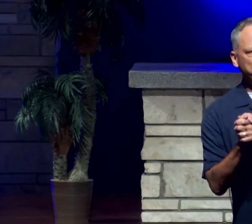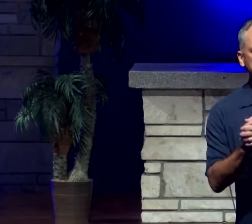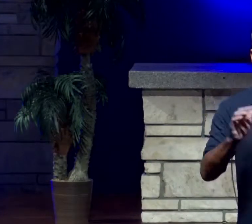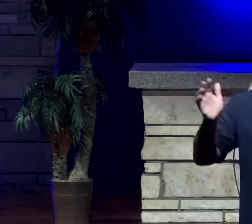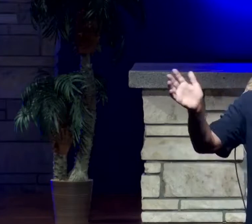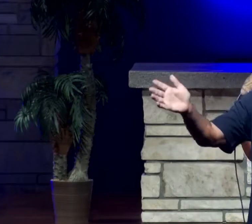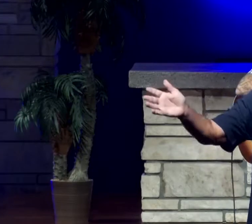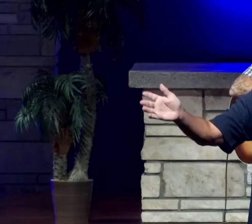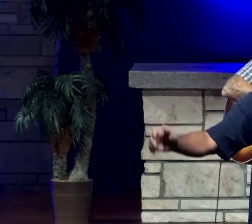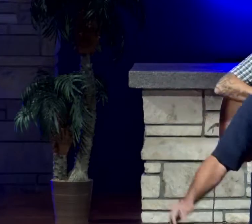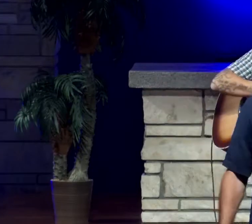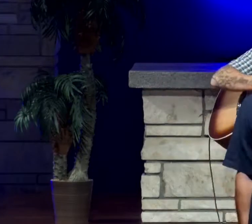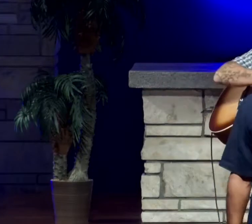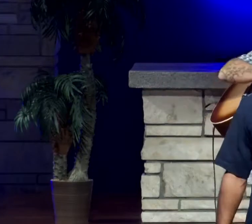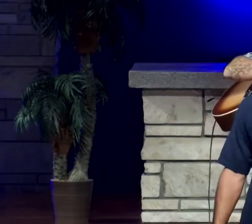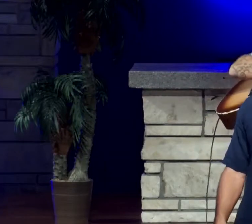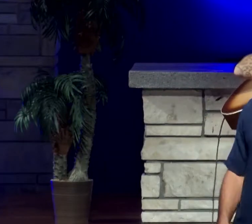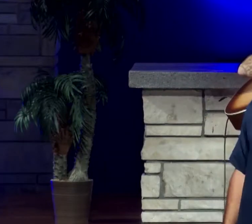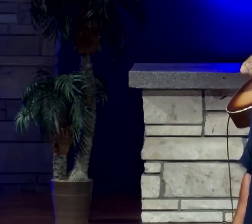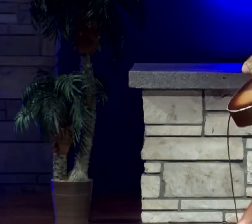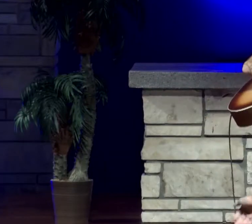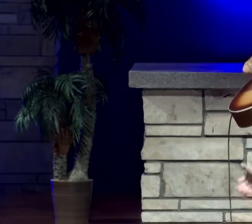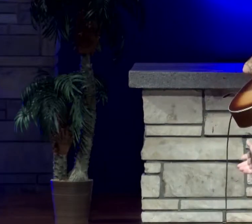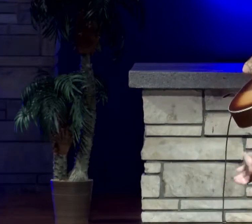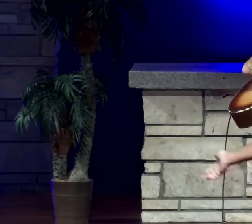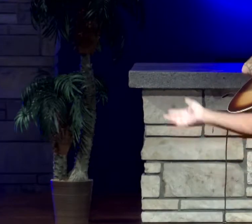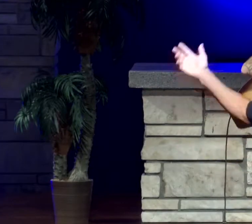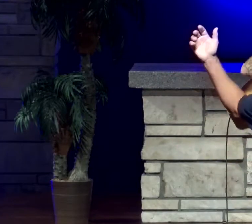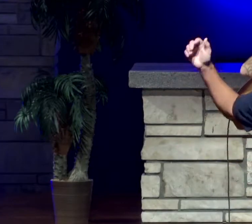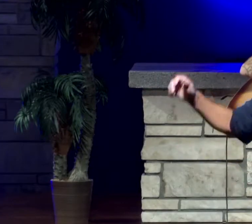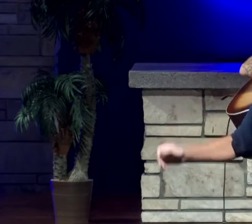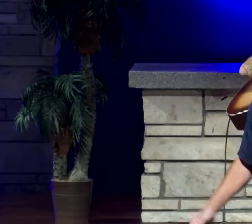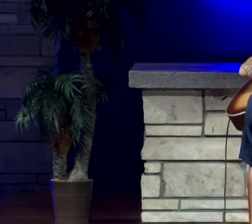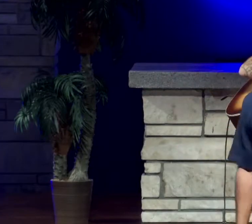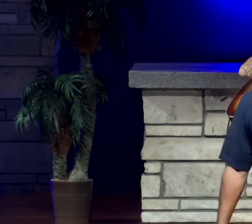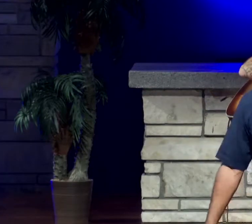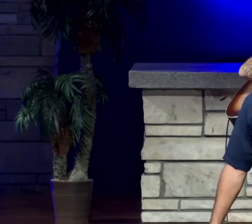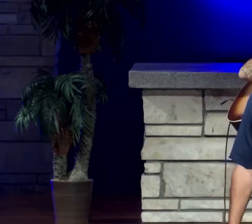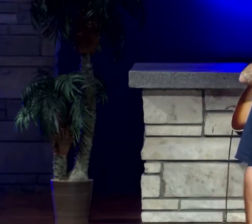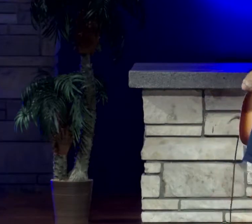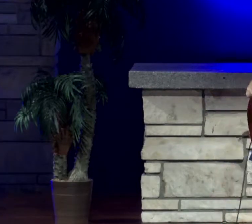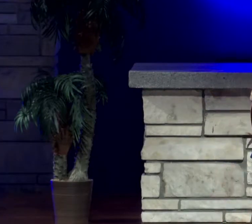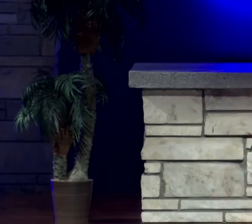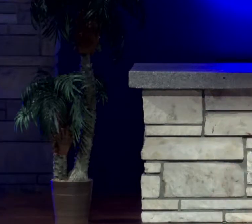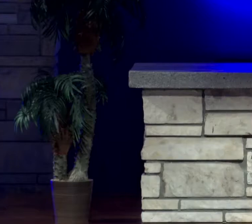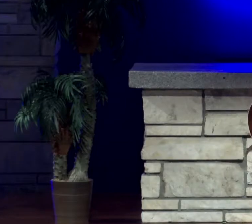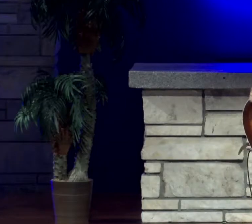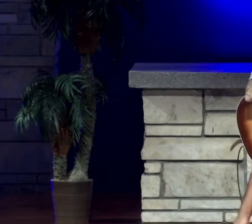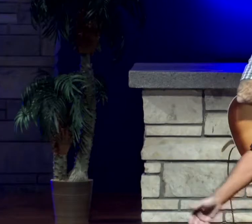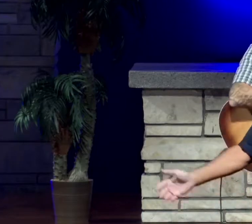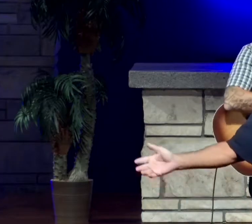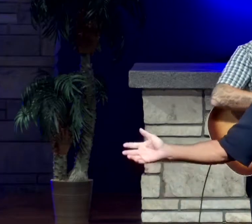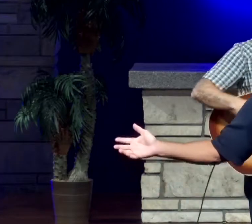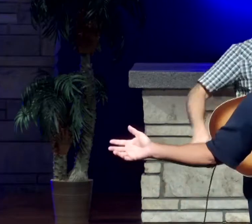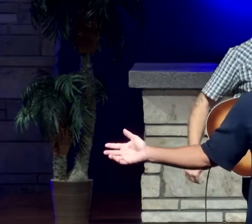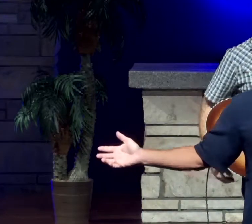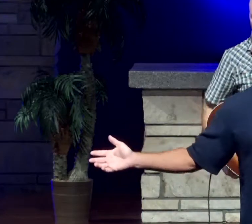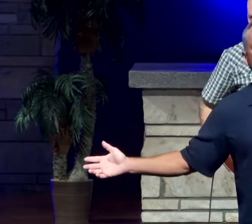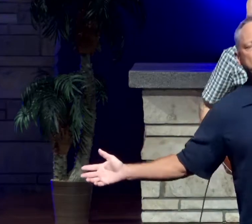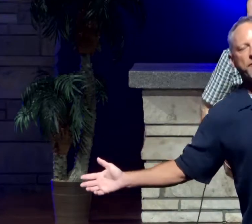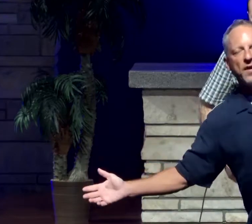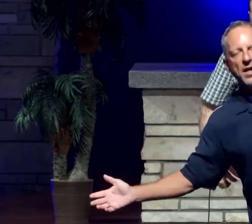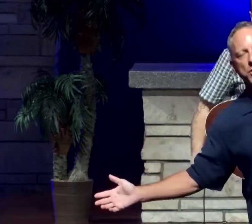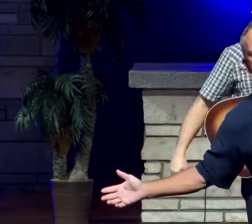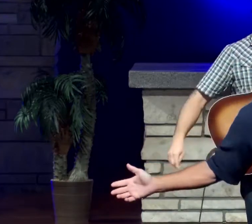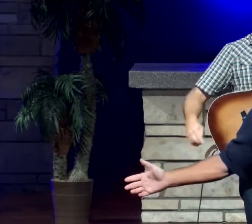our Savior and the Live Love Nation, welcome to worship this morning. I'll tell you what, let's go ahead and stand on up. We make our beginning this morning in